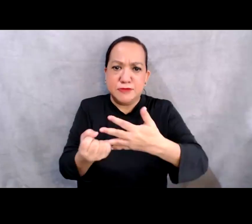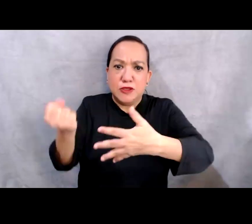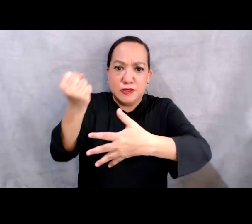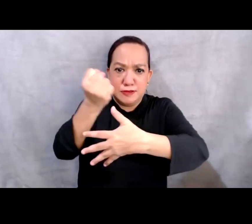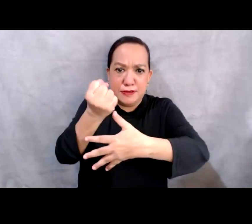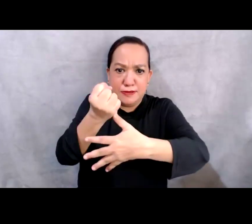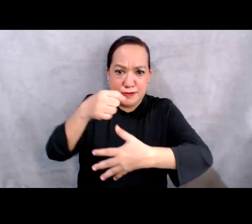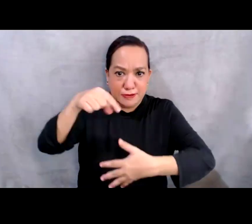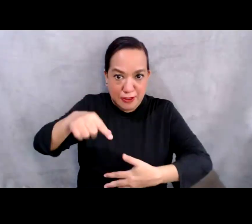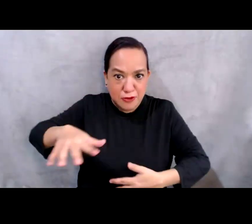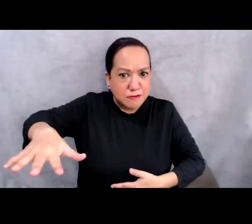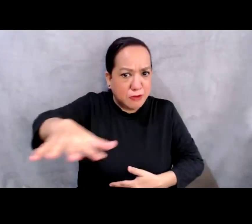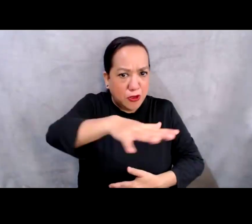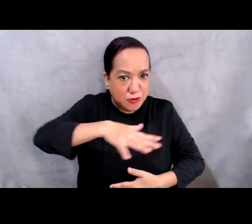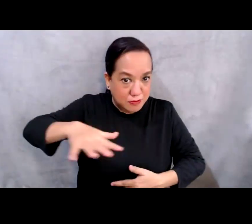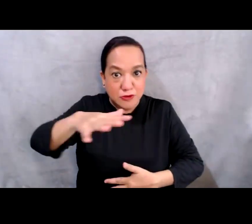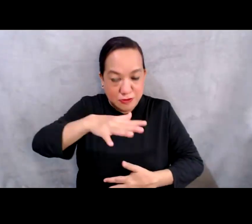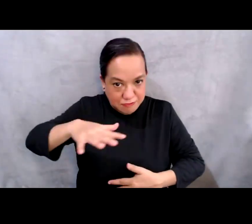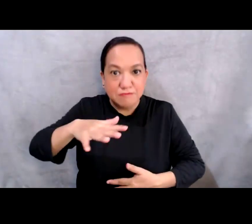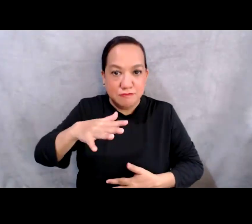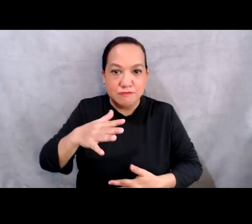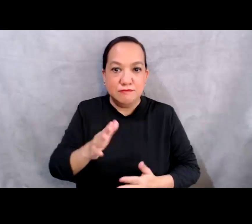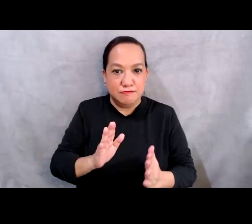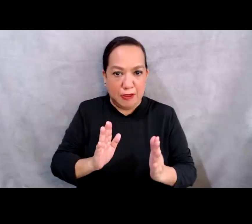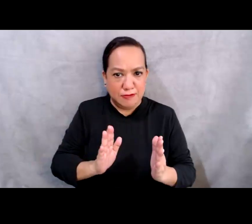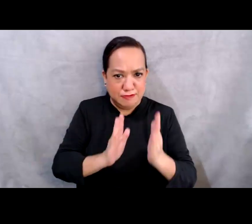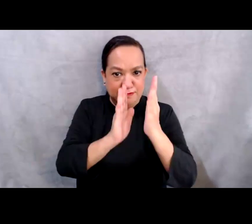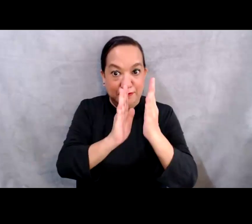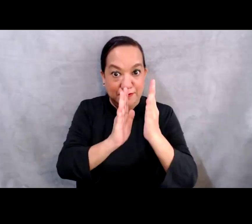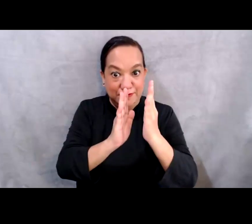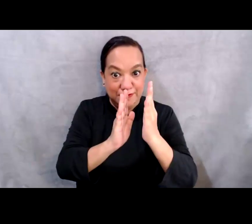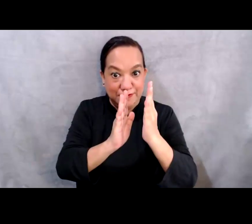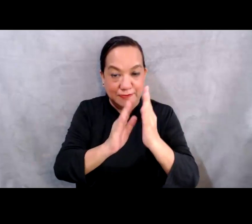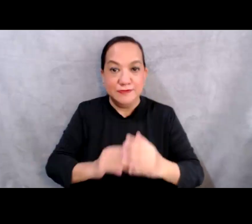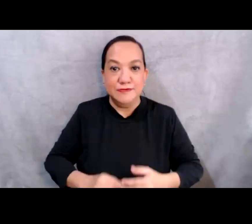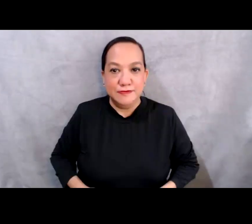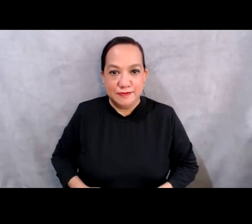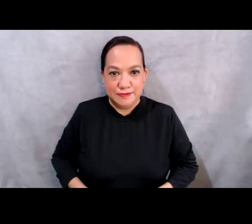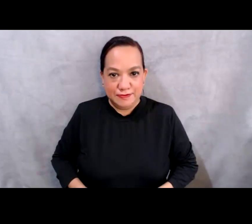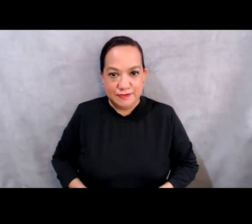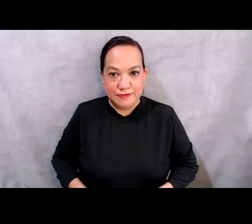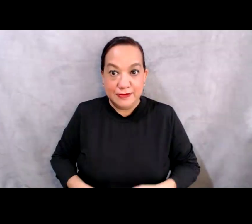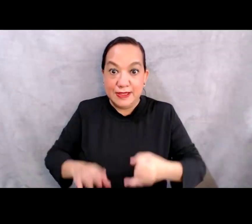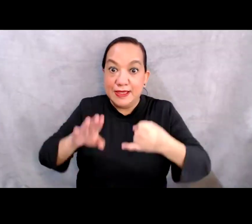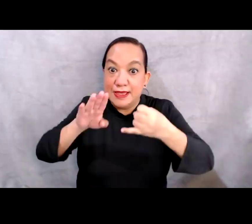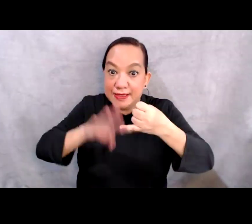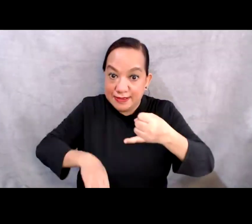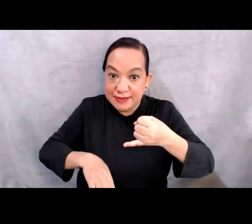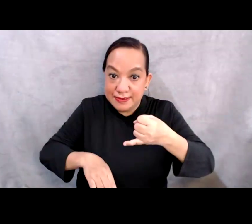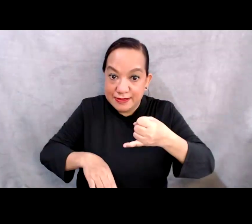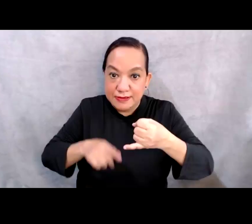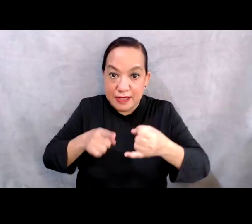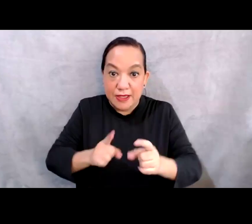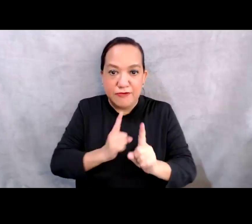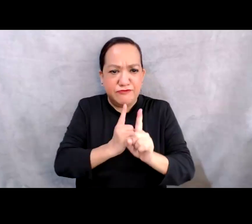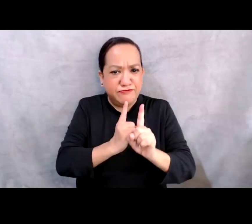person in the session. And lastly, to say, this session will follow a different format. It's a town